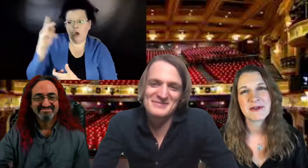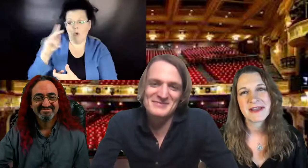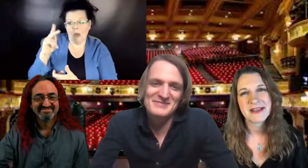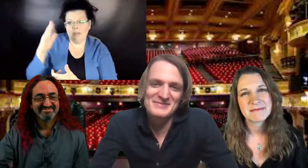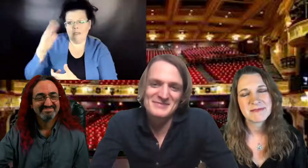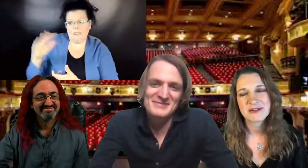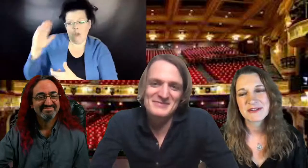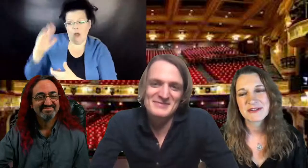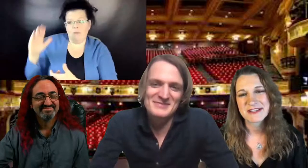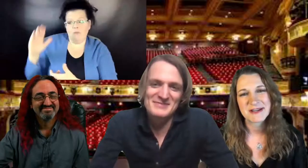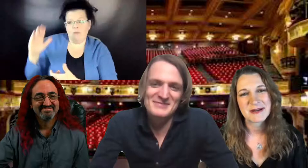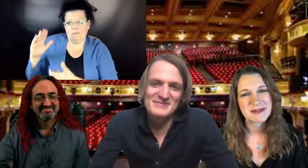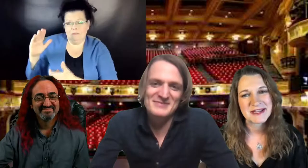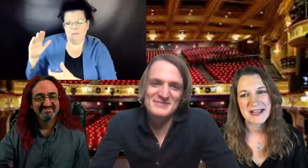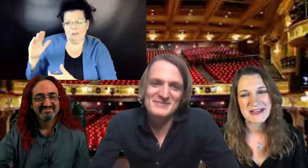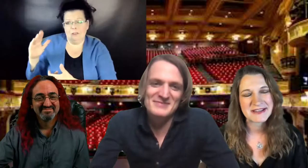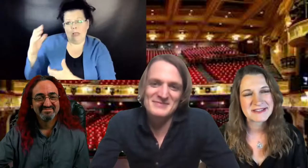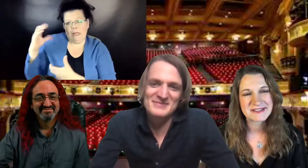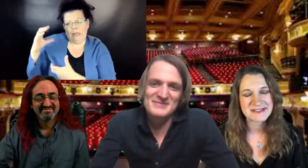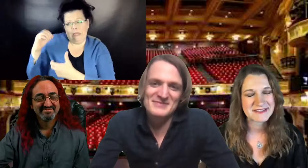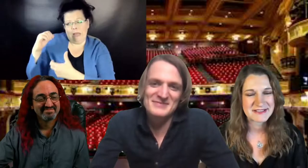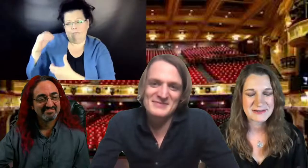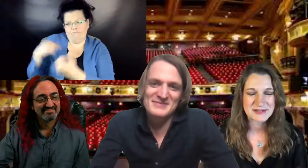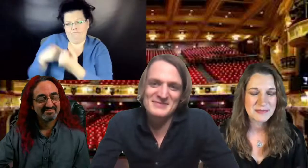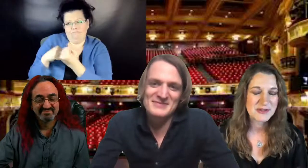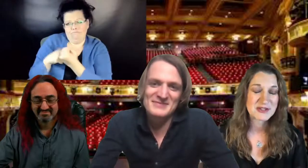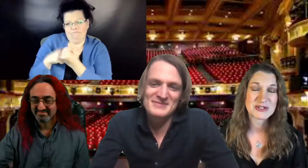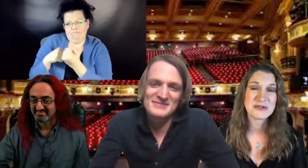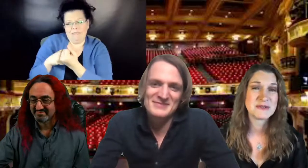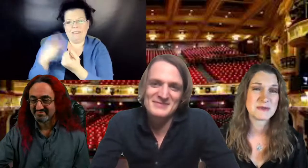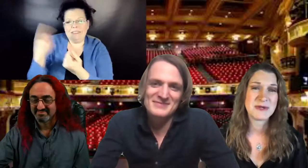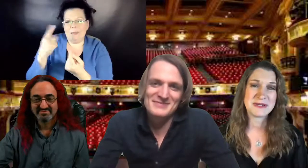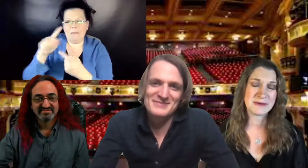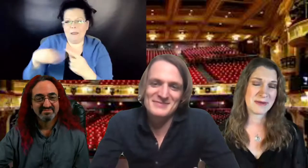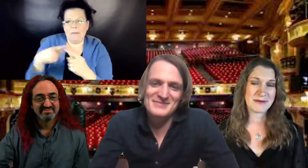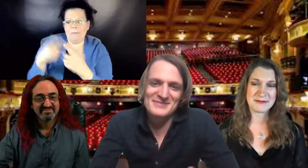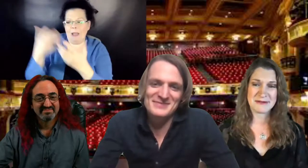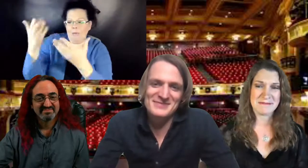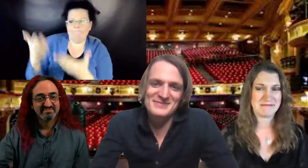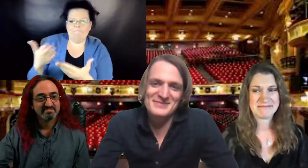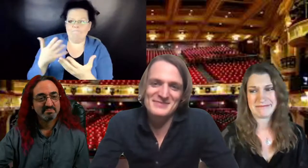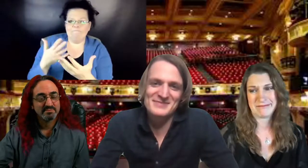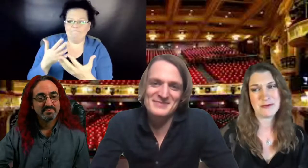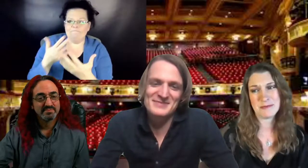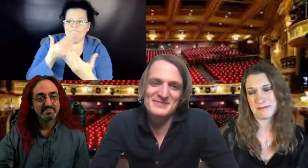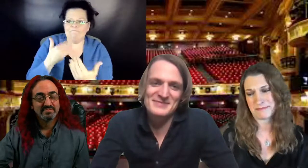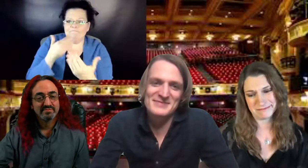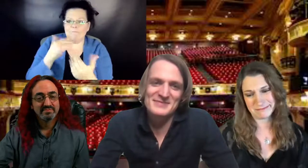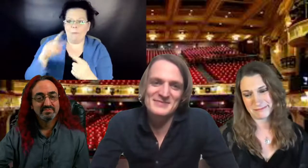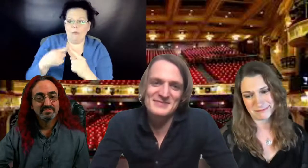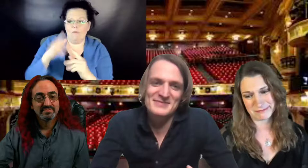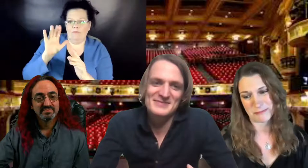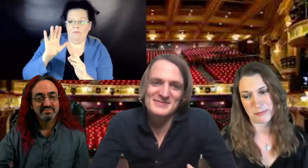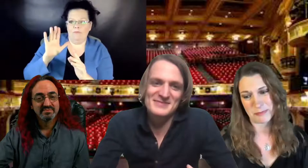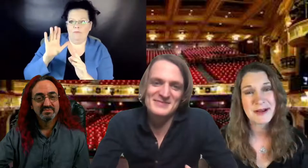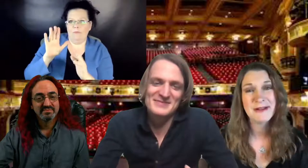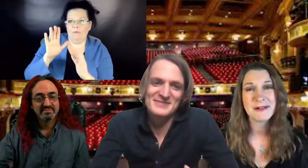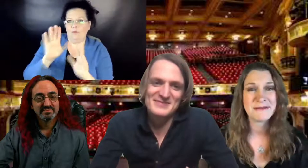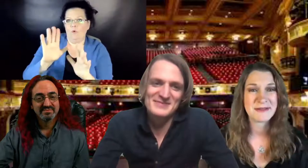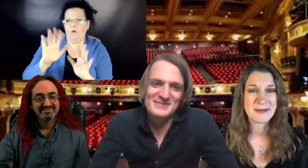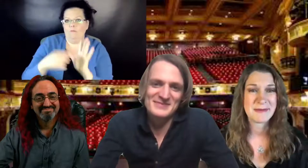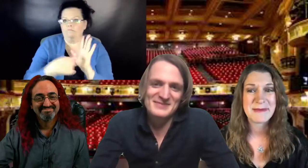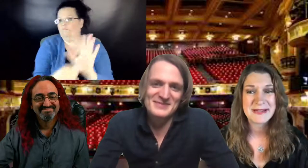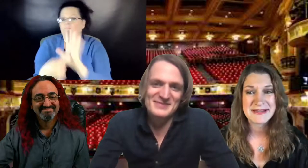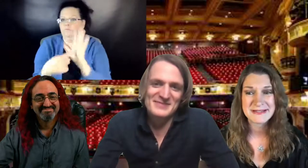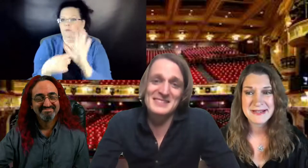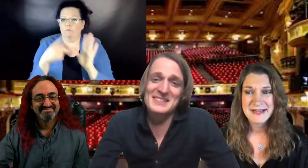be okay. You can just lean on me. And it's just, there's something that's so sweet about your portrayal